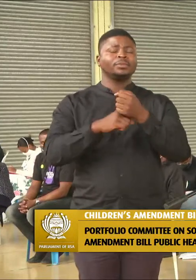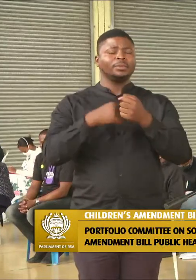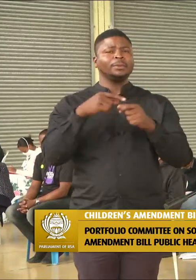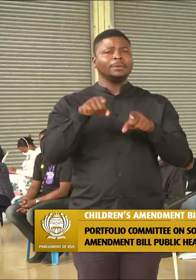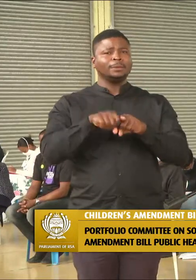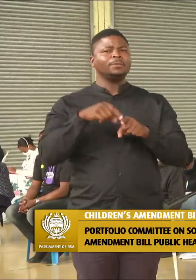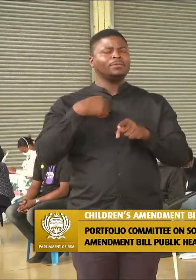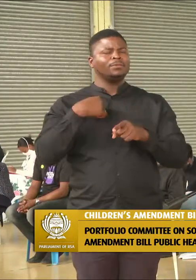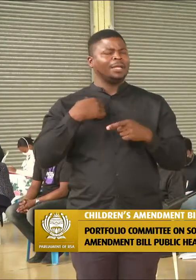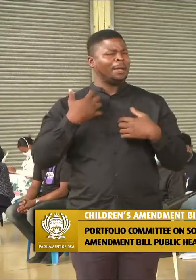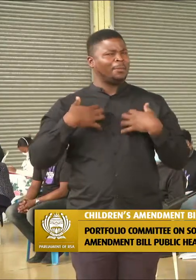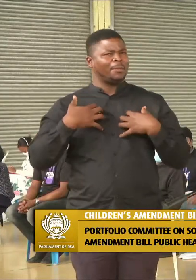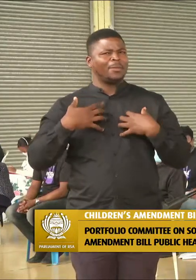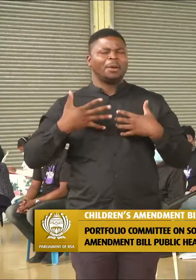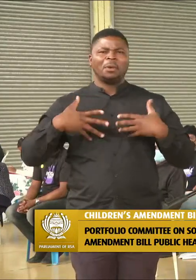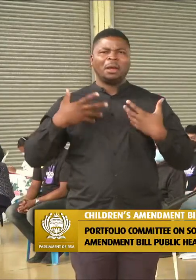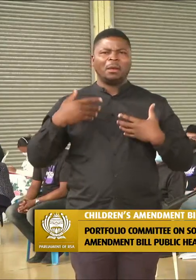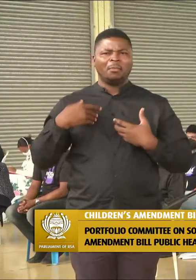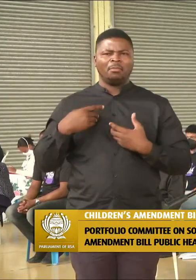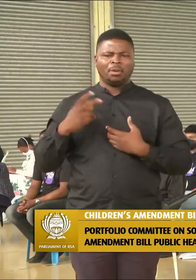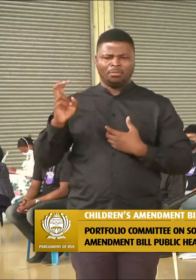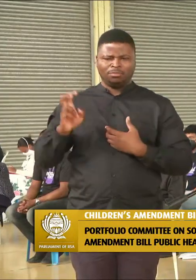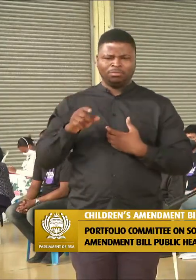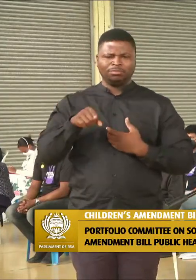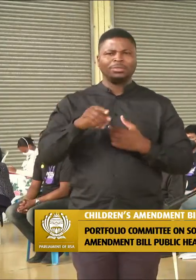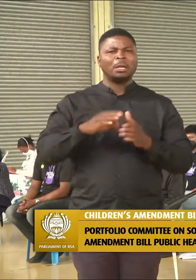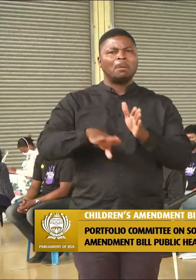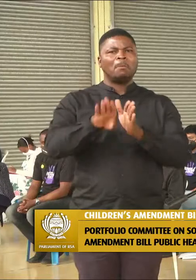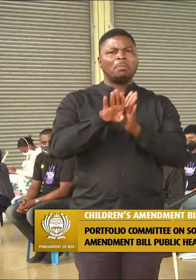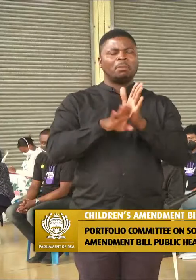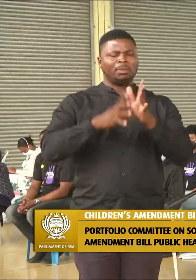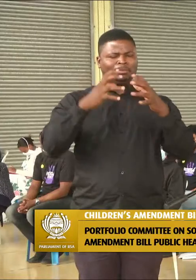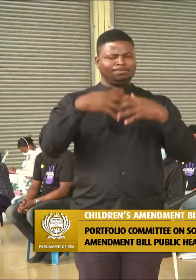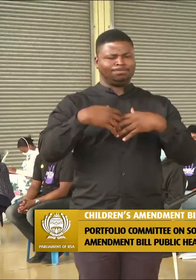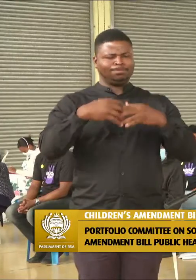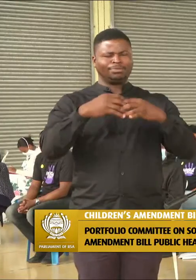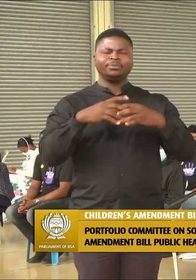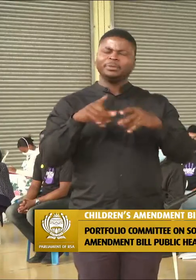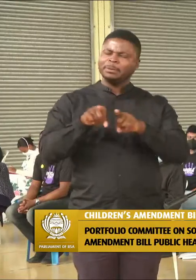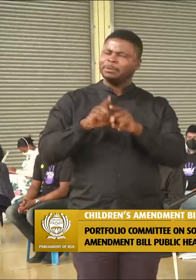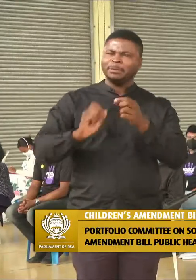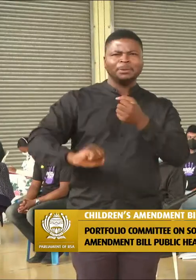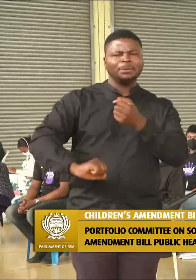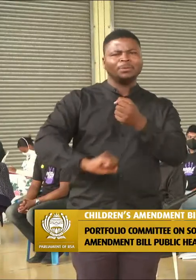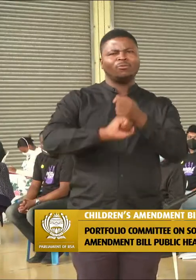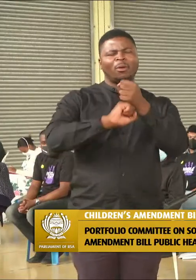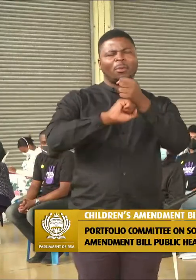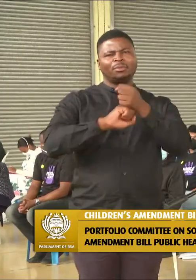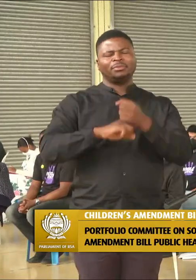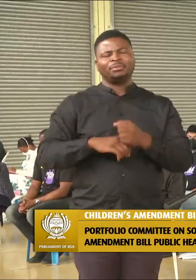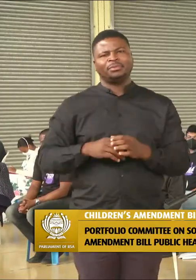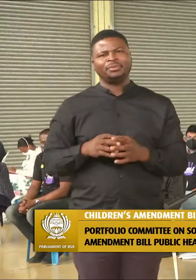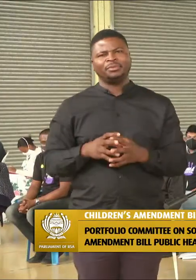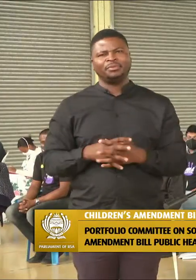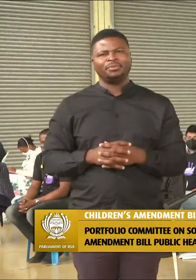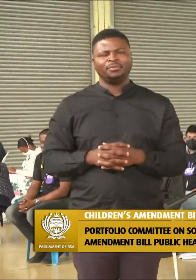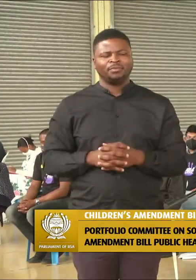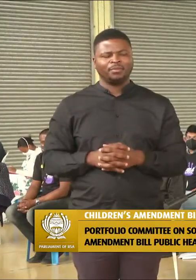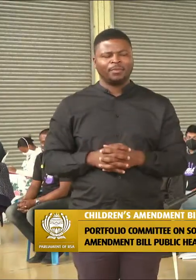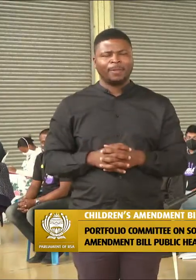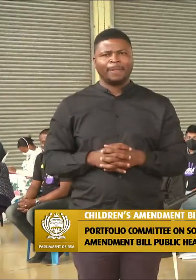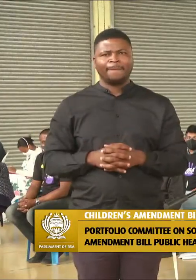very grateful for the bill, and I do support it. Yes.